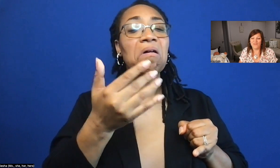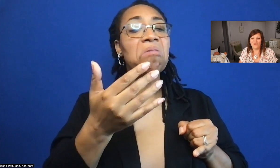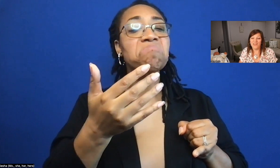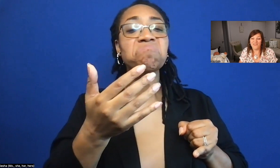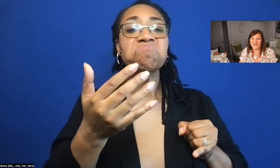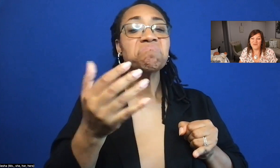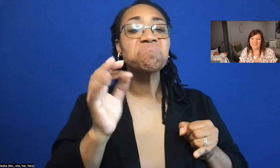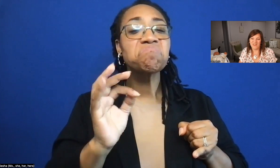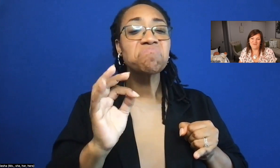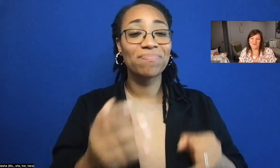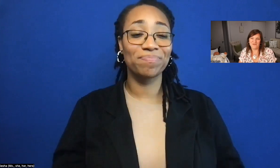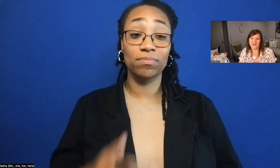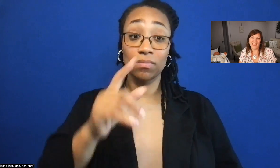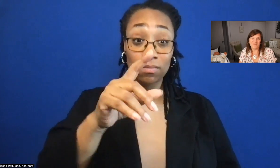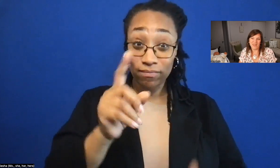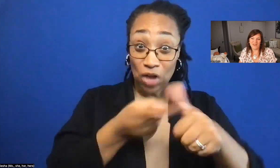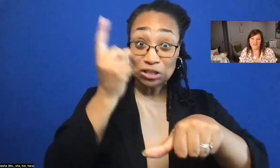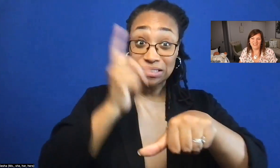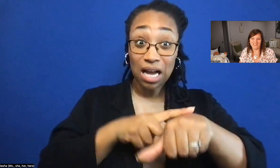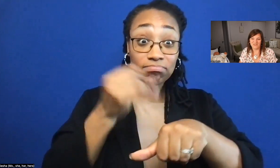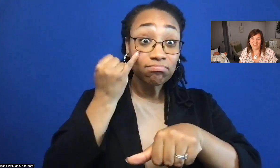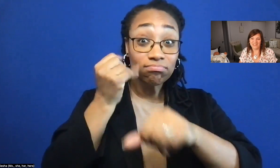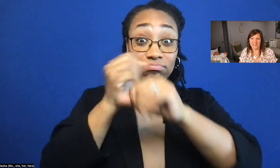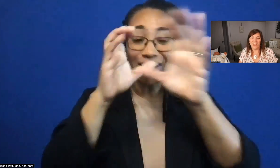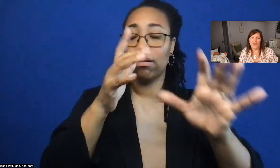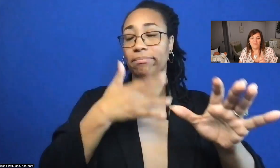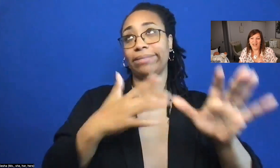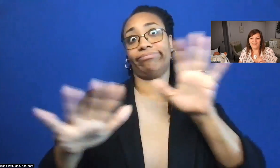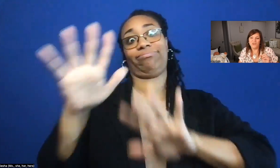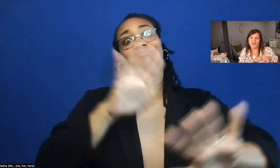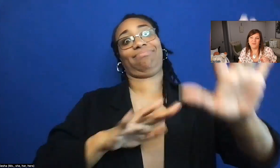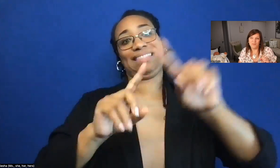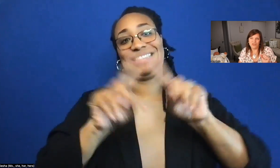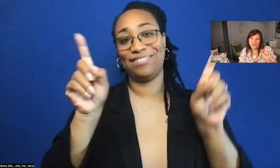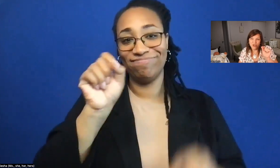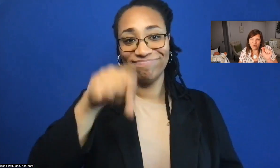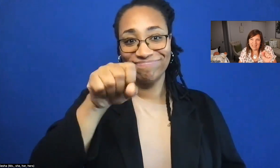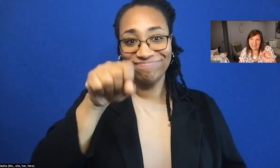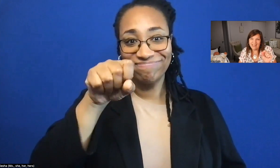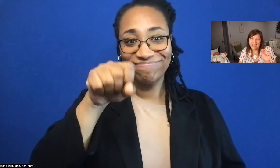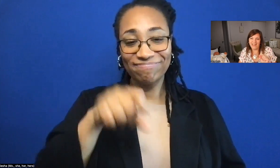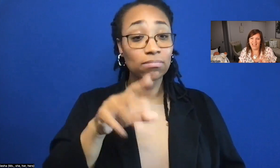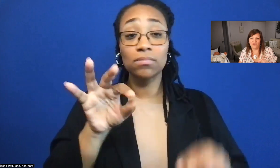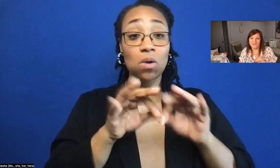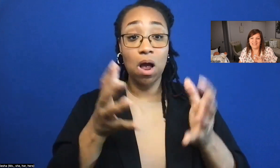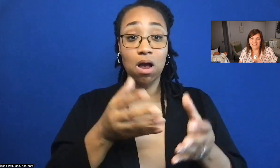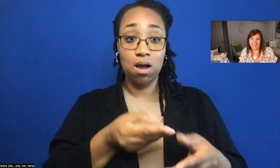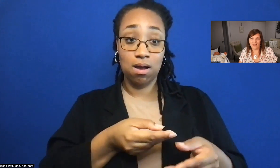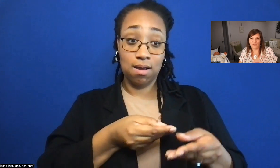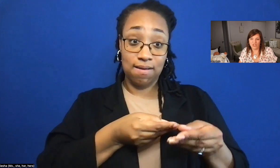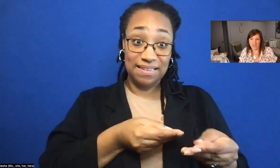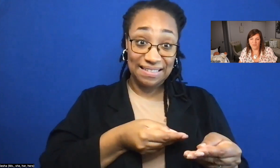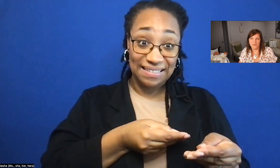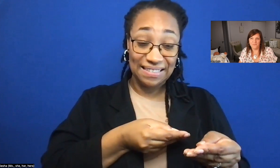If you've never breastfed before, it may feel different, but your nipple should go in and out the